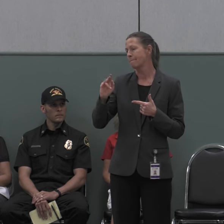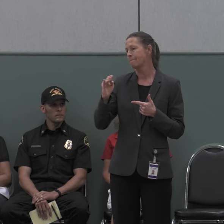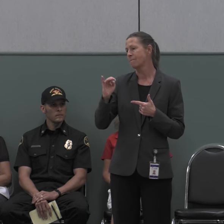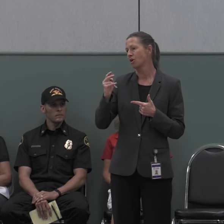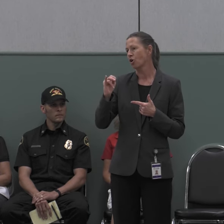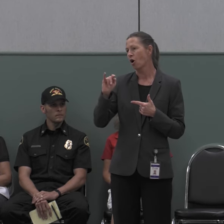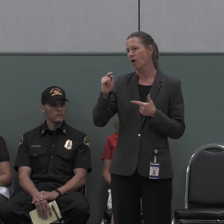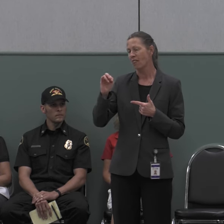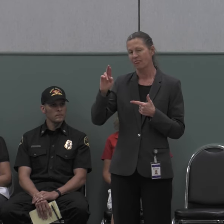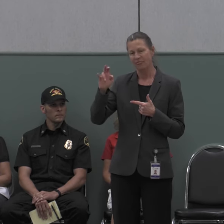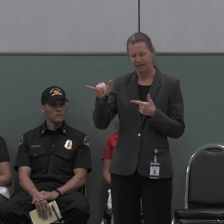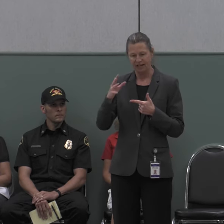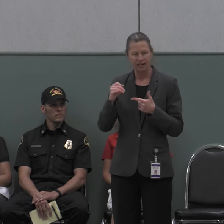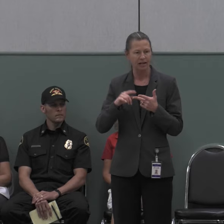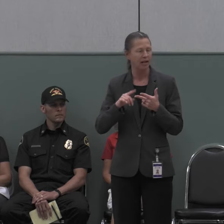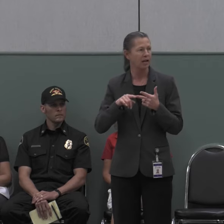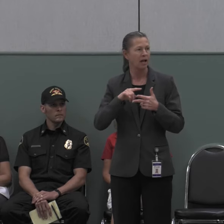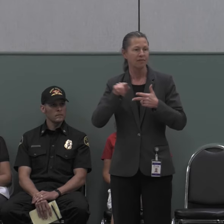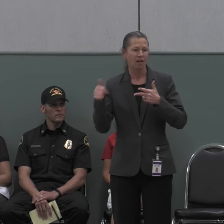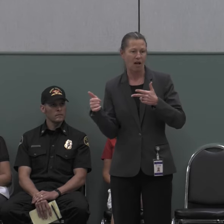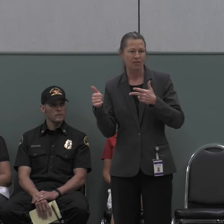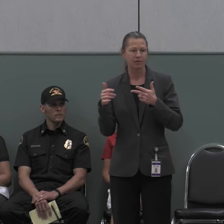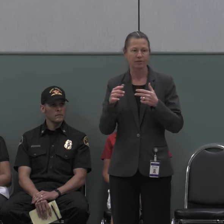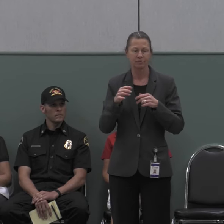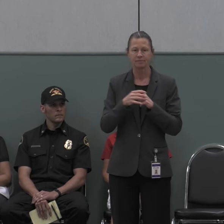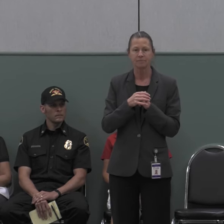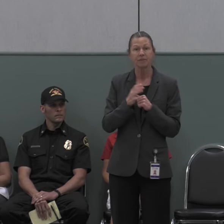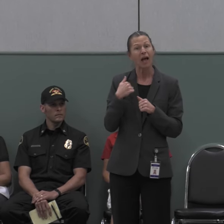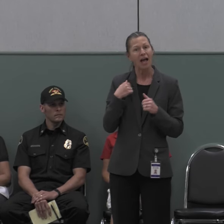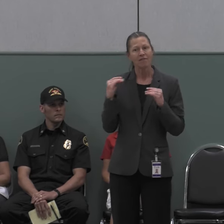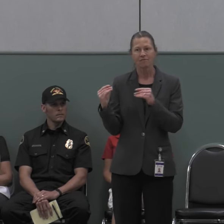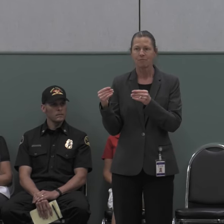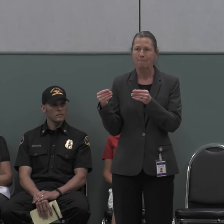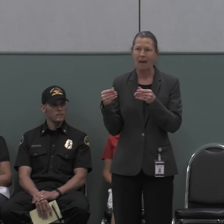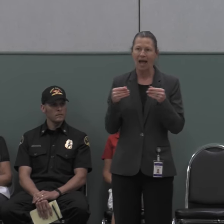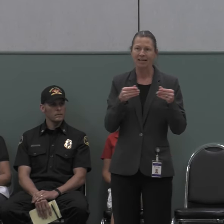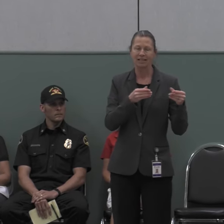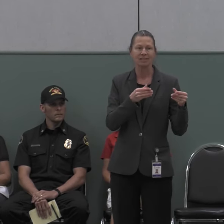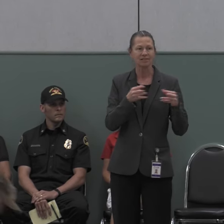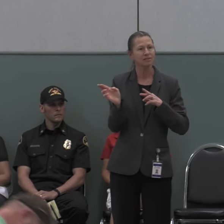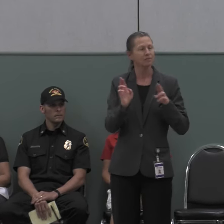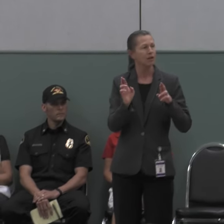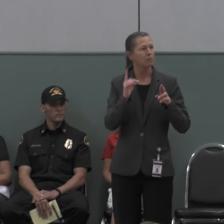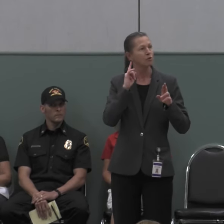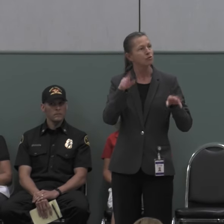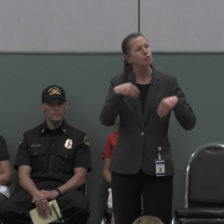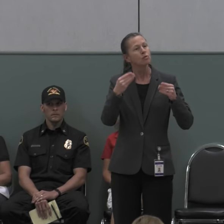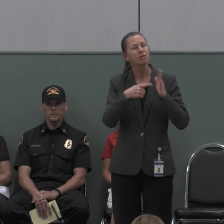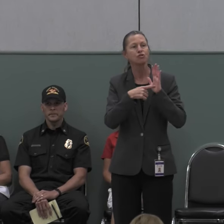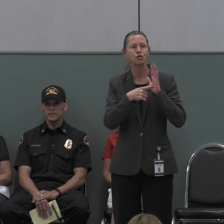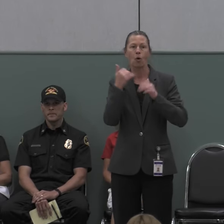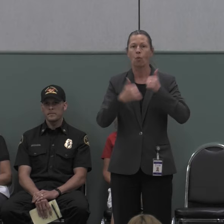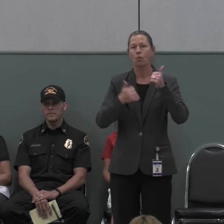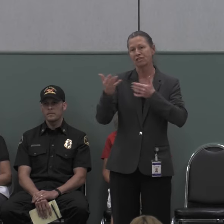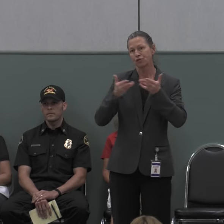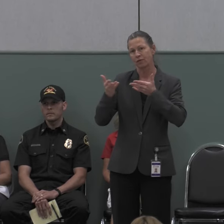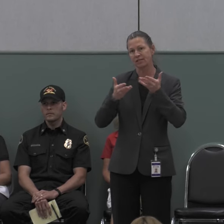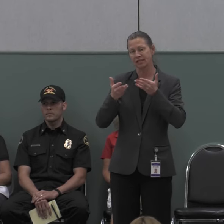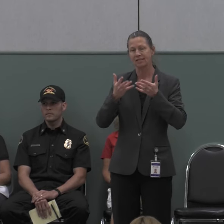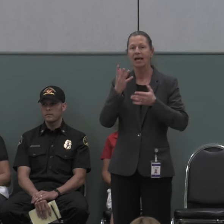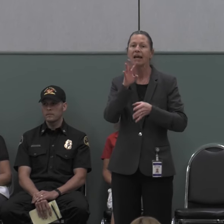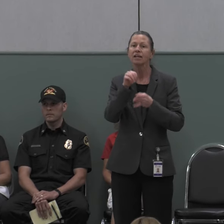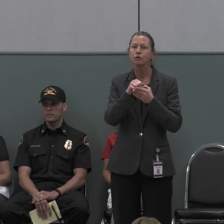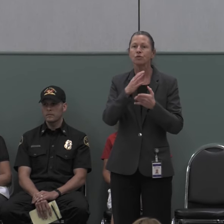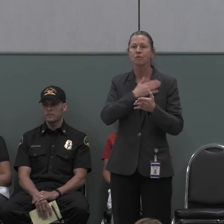are here to help. I have packets with me that detail what constituent services we provide and includes my contact information.